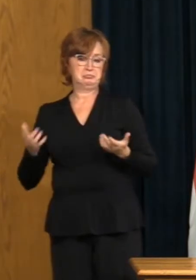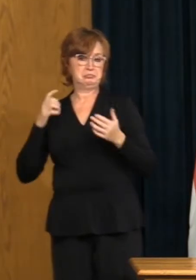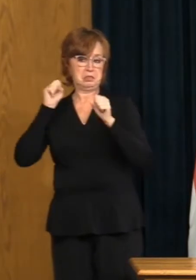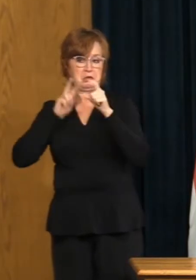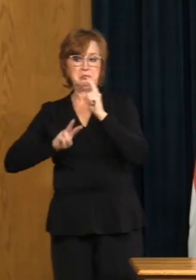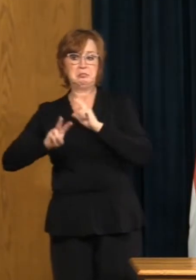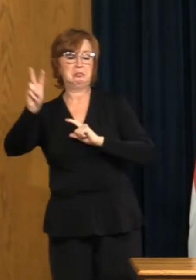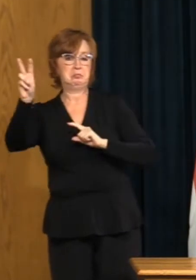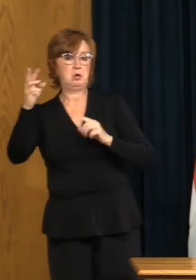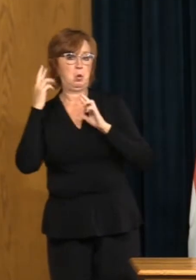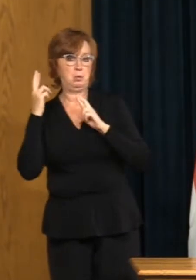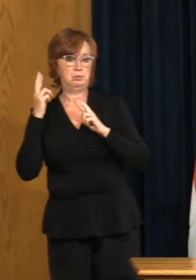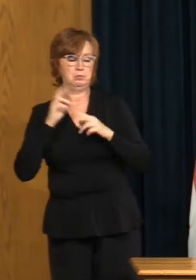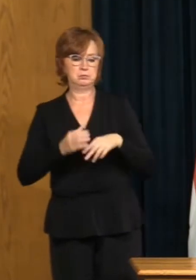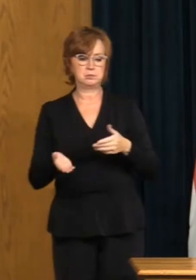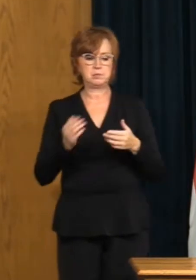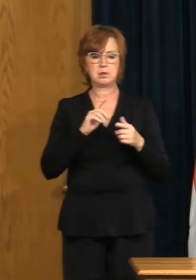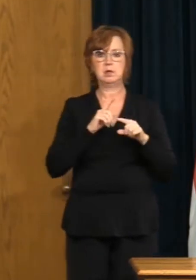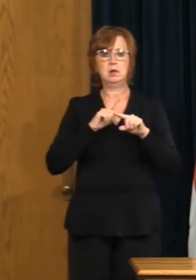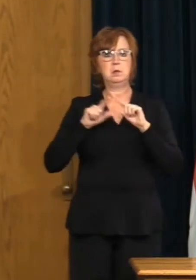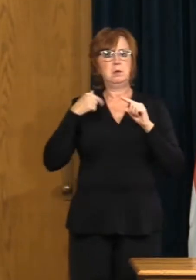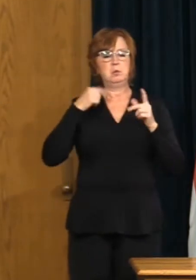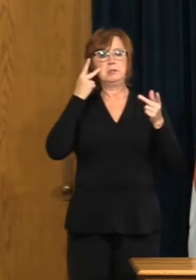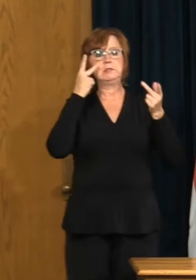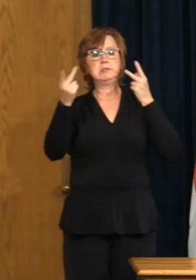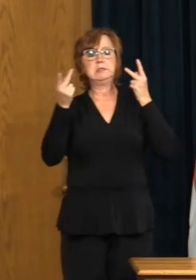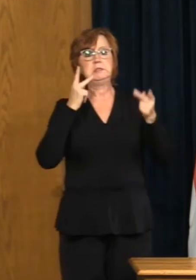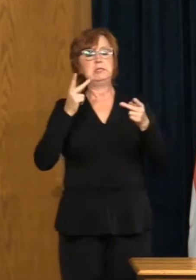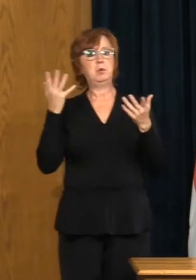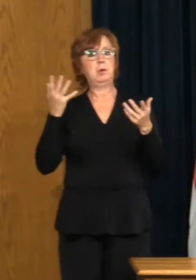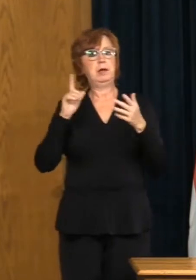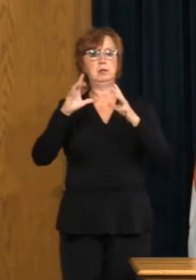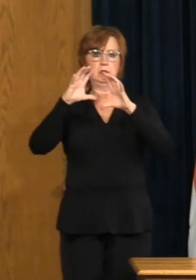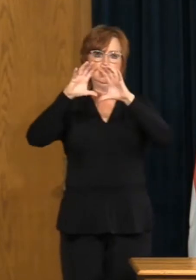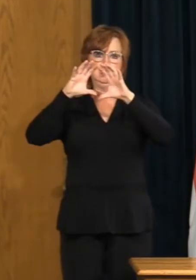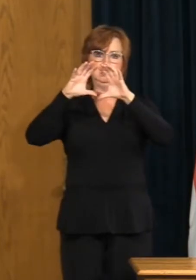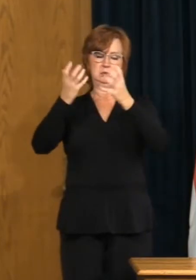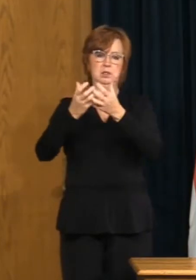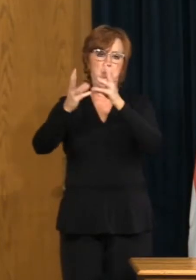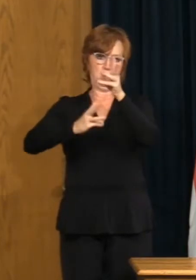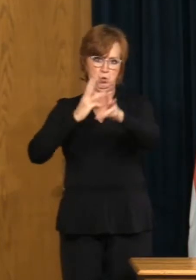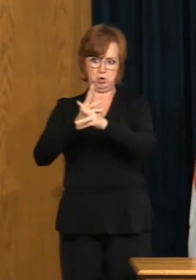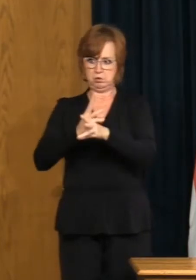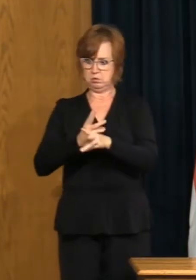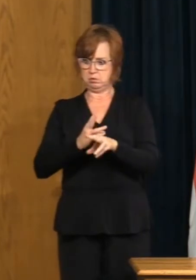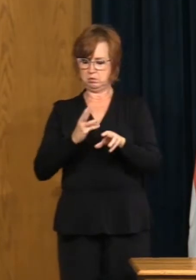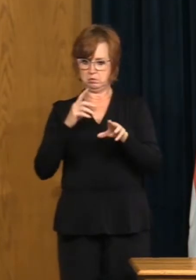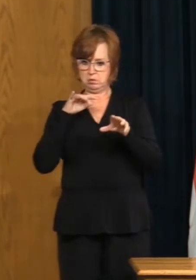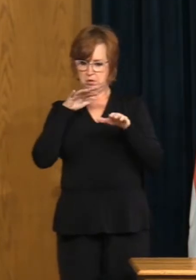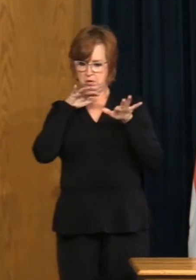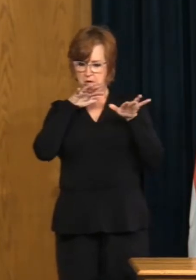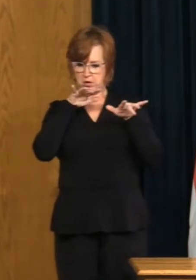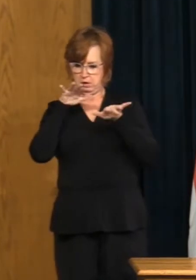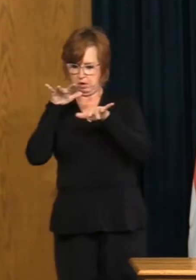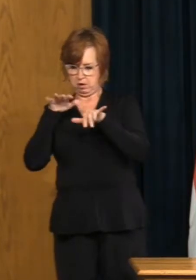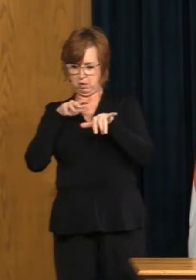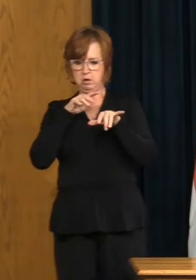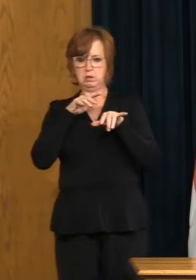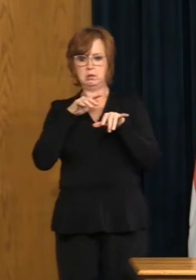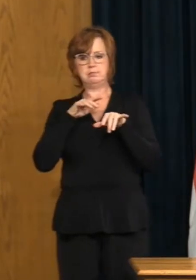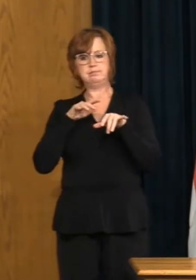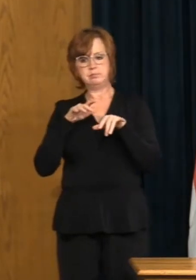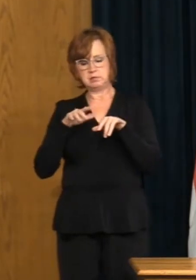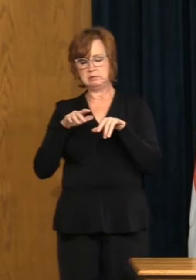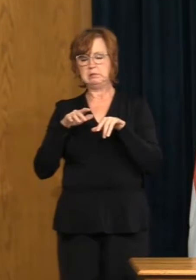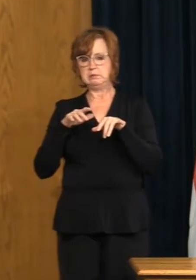around us and internationally that it doesn't take much for transmission to pick up again significantly. So we really need to continue doing what we're